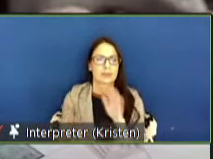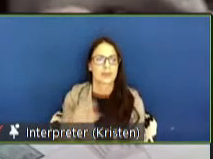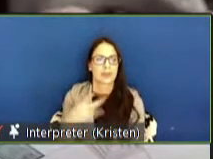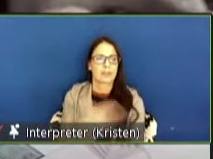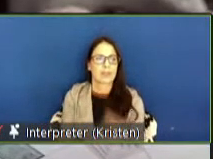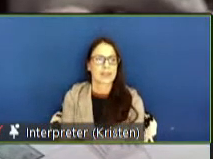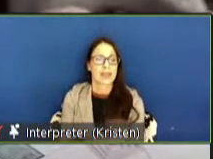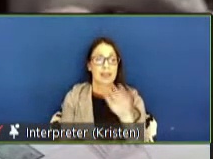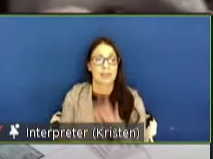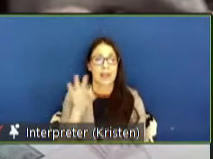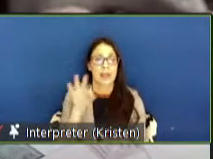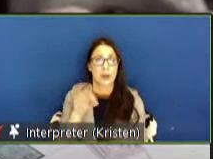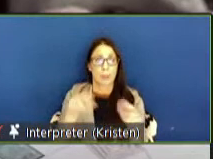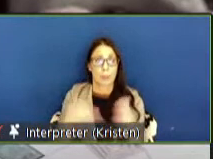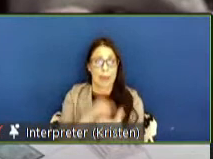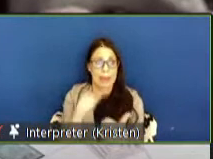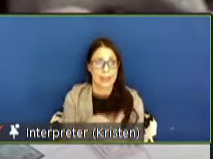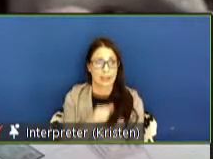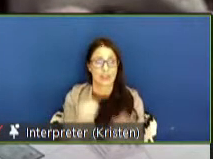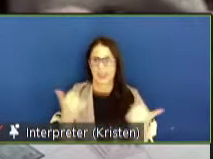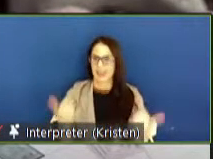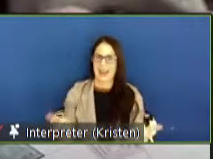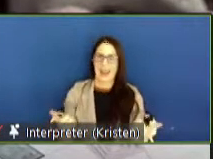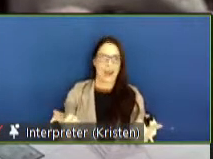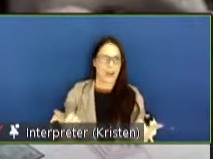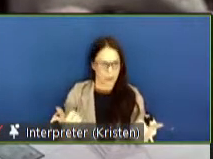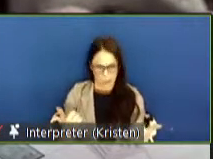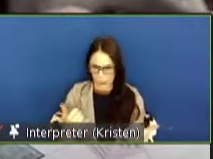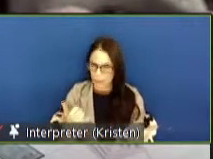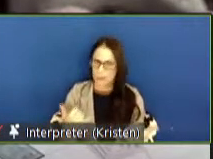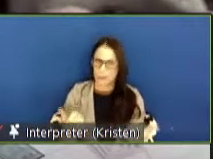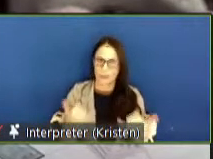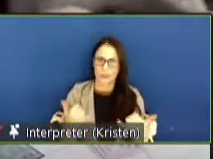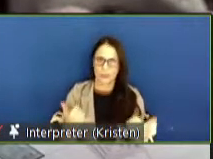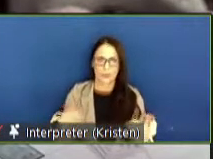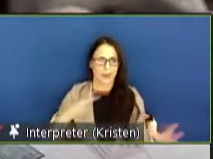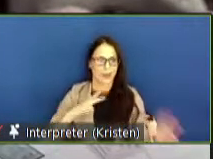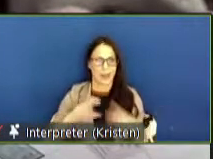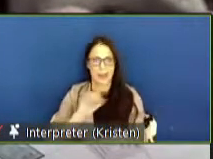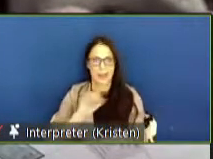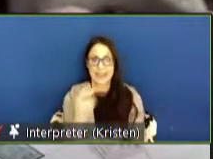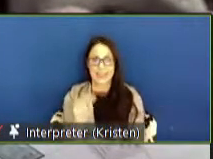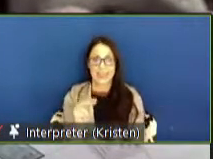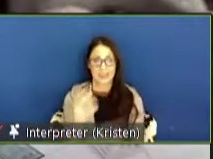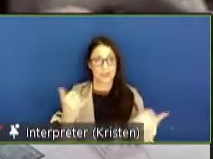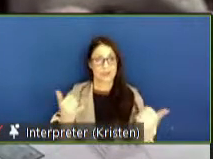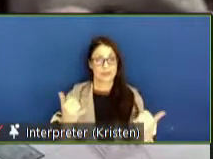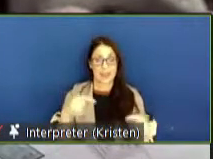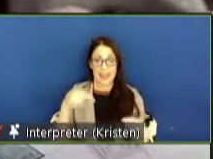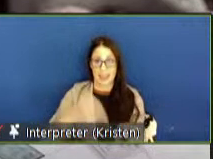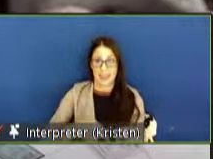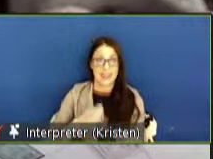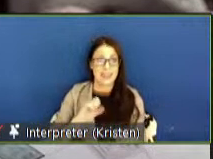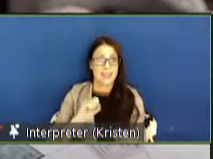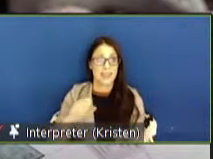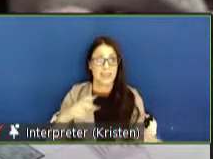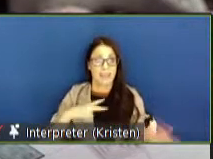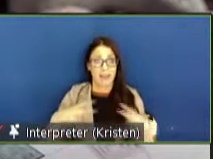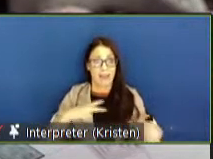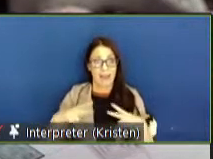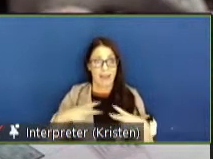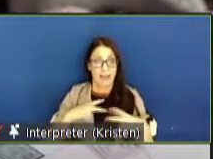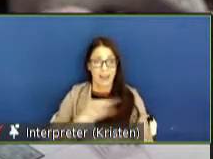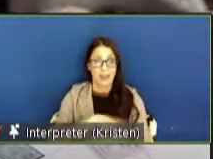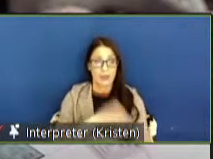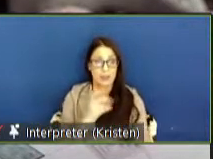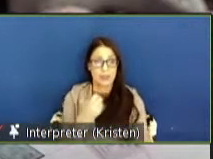So we are in the midst of the holiday season. And this holiday season has an opportunity to look significantly different